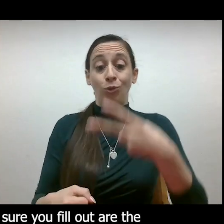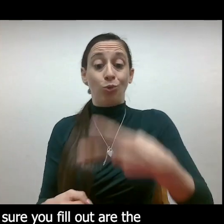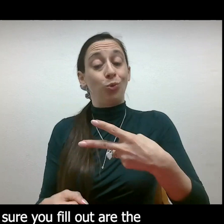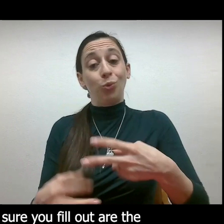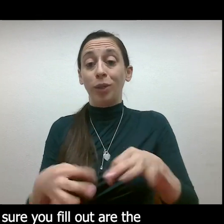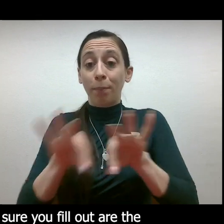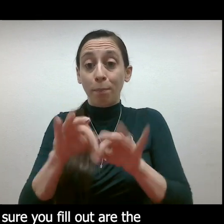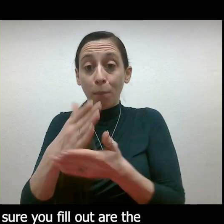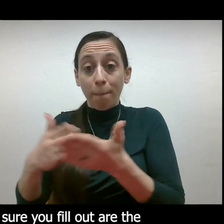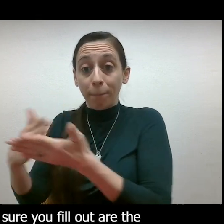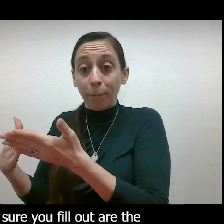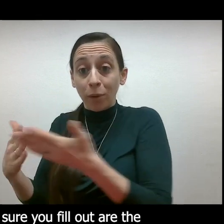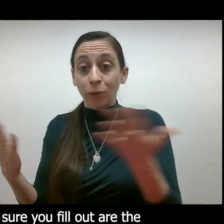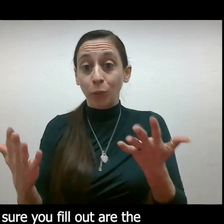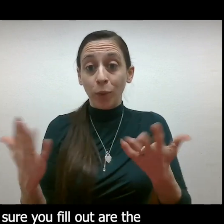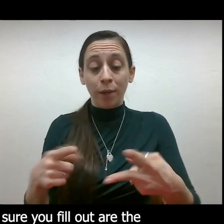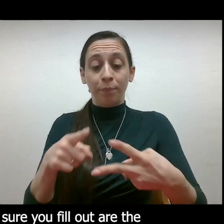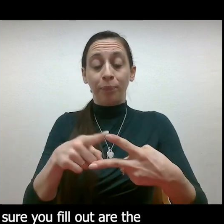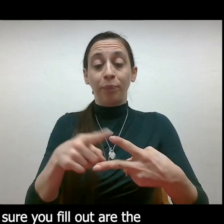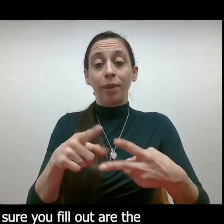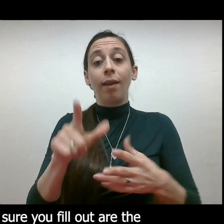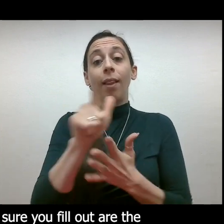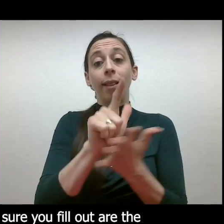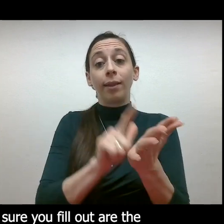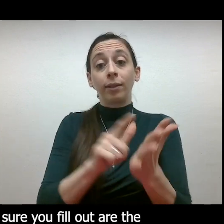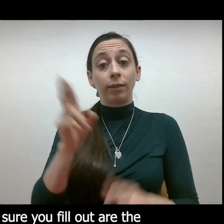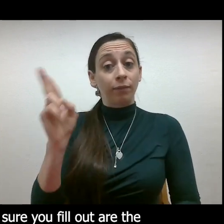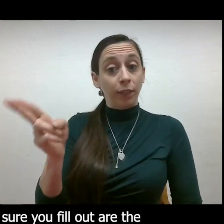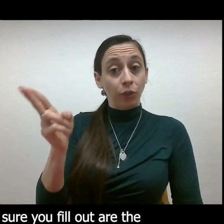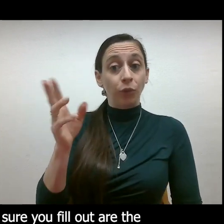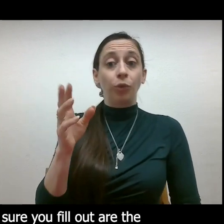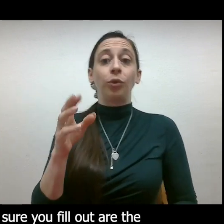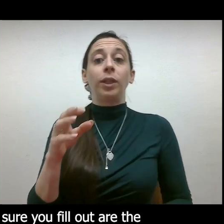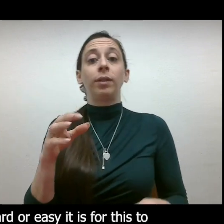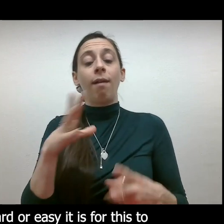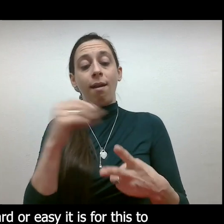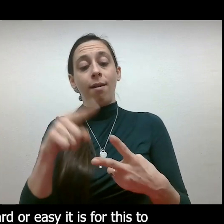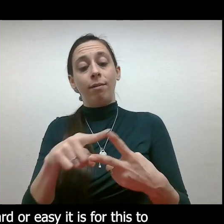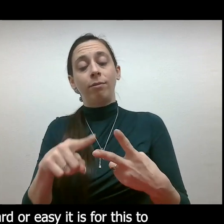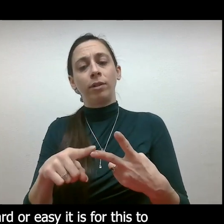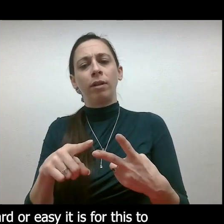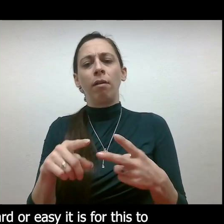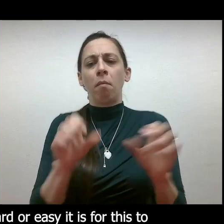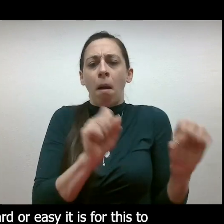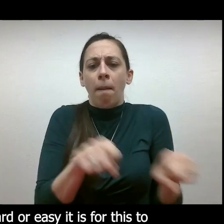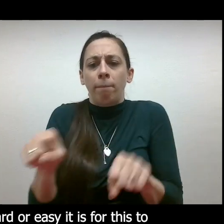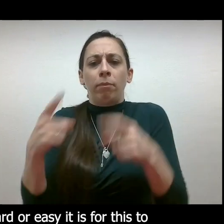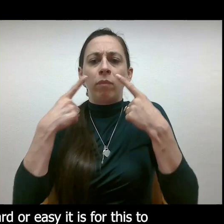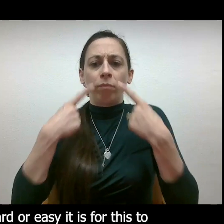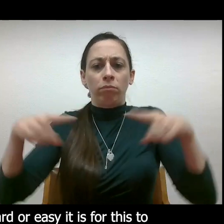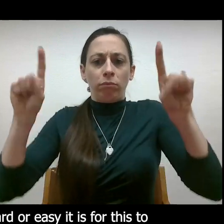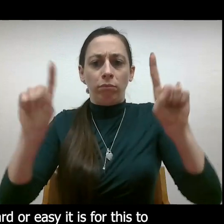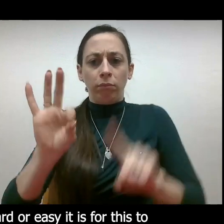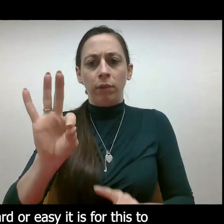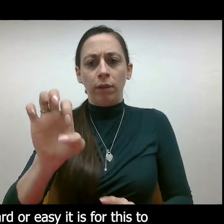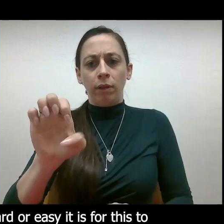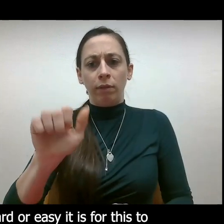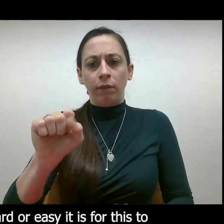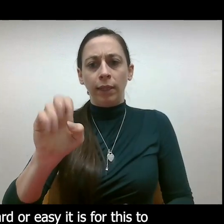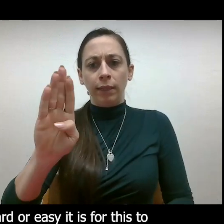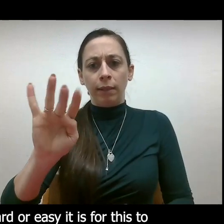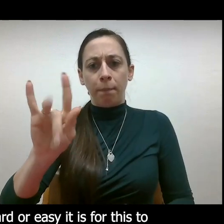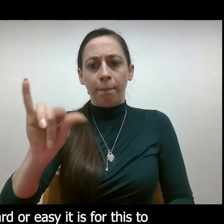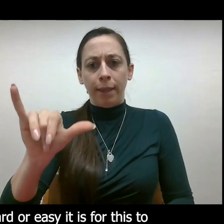The last two important pieces to make sure you fill out are the legislative history and the feasibility, which means